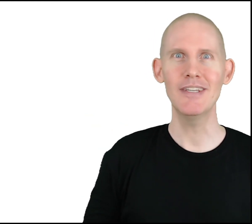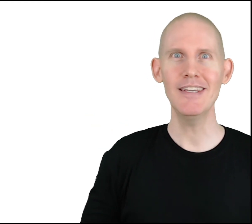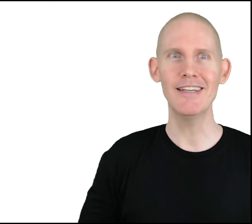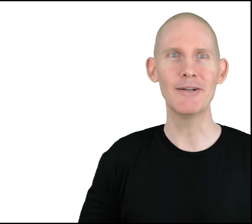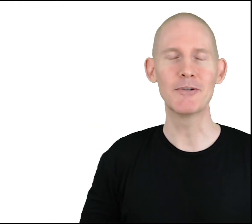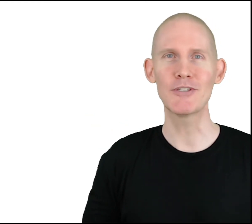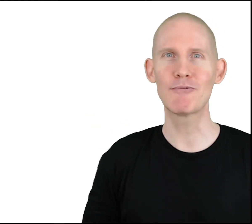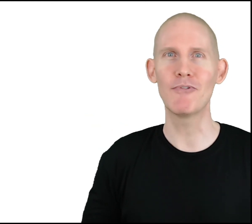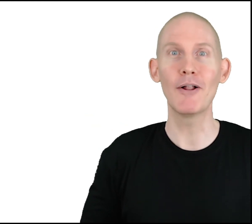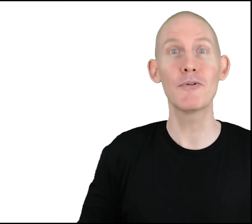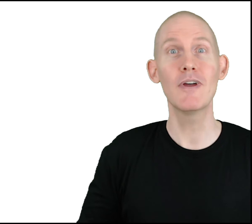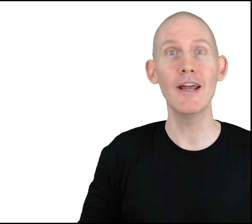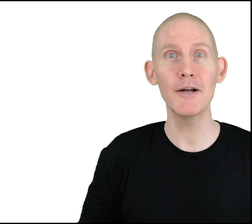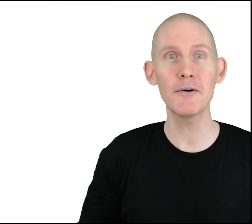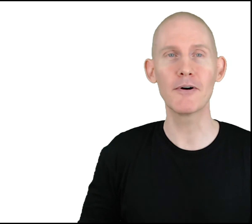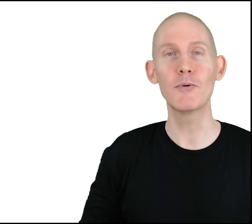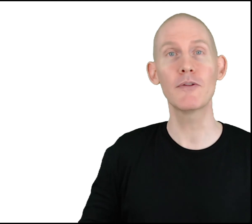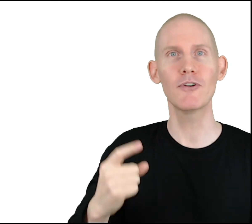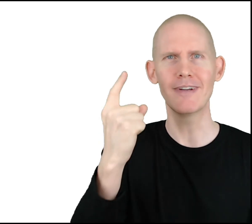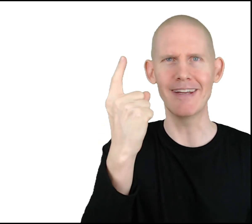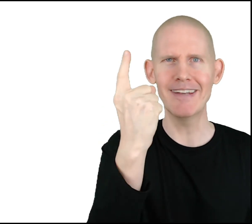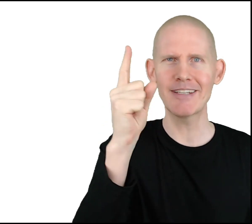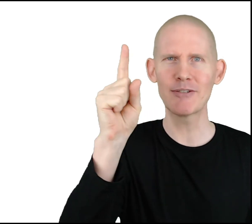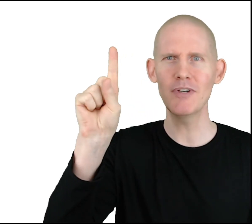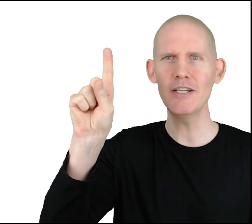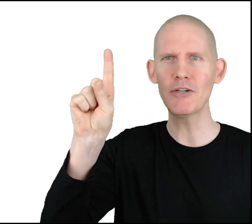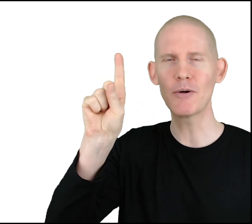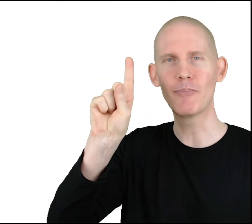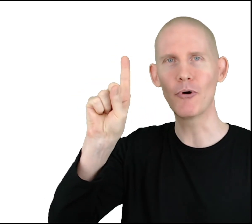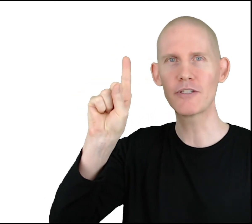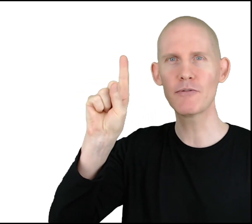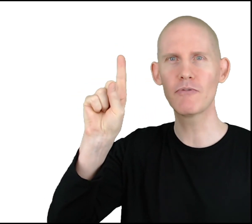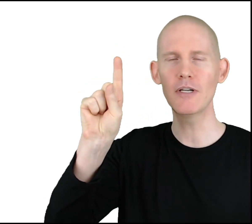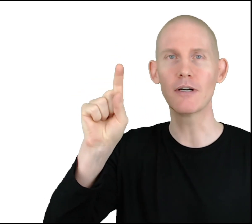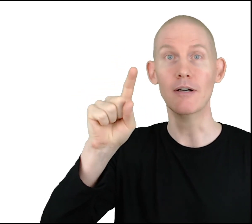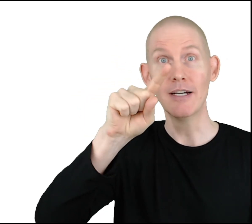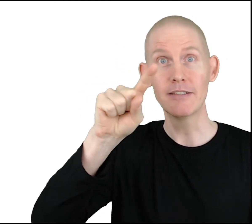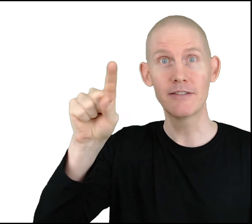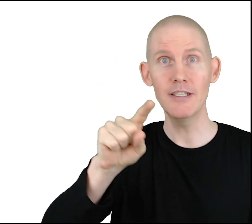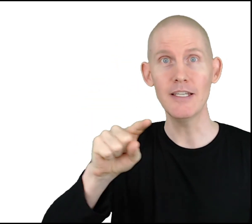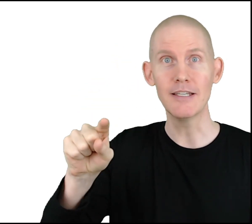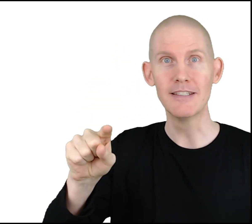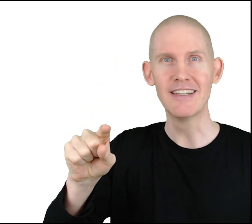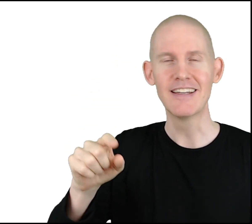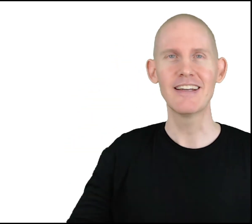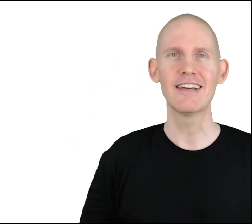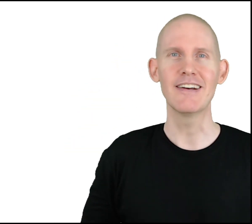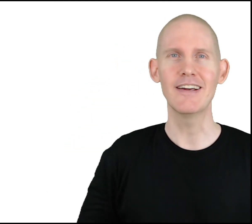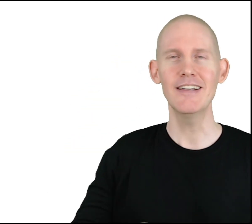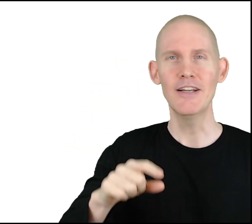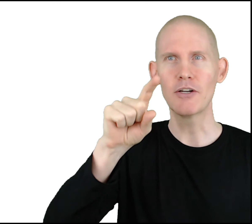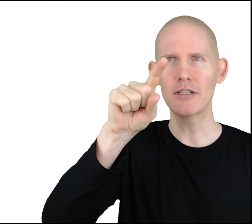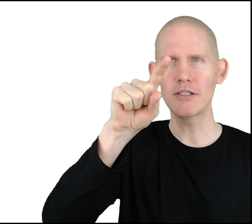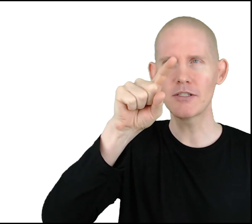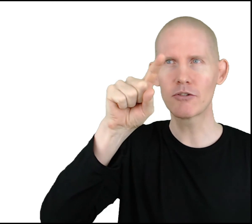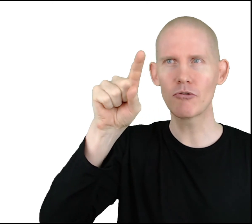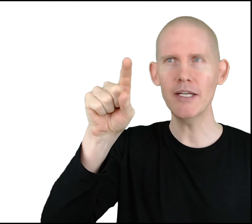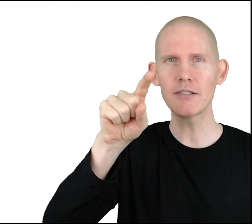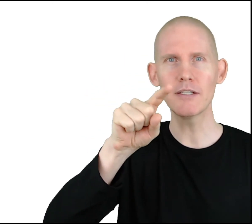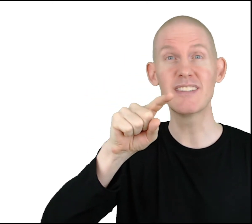Z. Just follow the arrow with your index finger, your pointer finger. Z. All right? You're going to just trace a